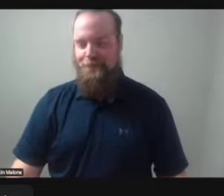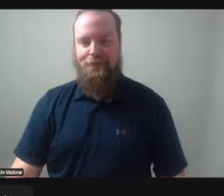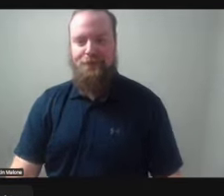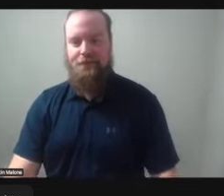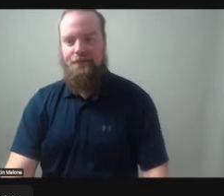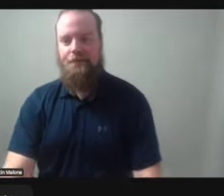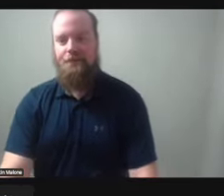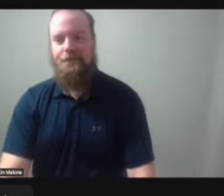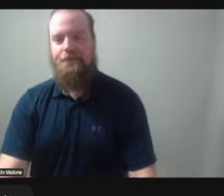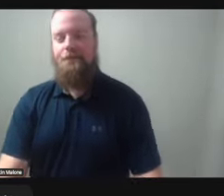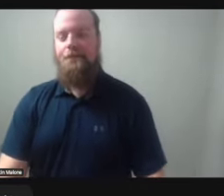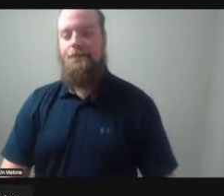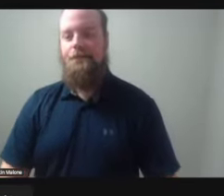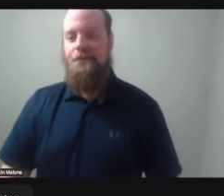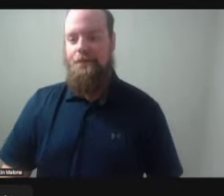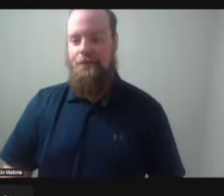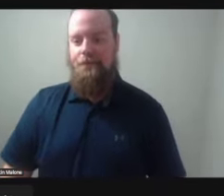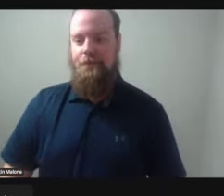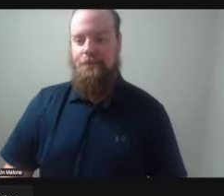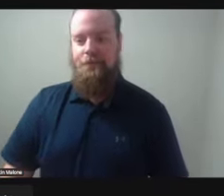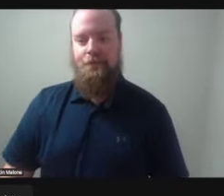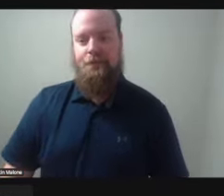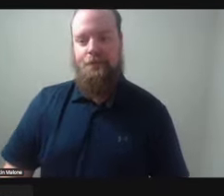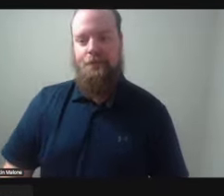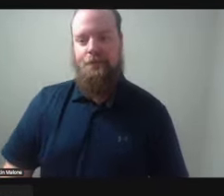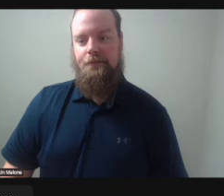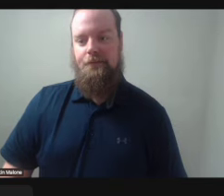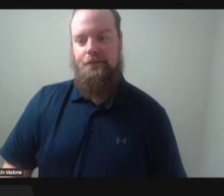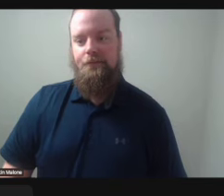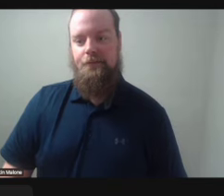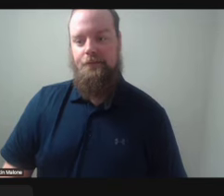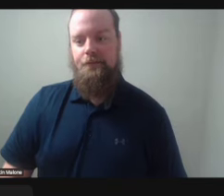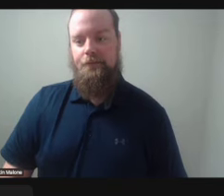categories this artwork falls into, and then I'll tell you the answer